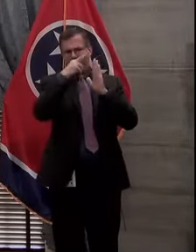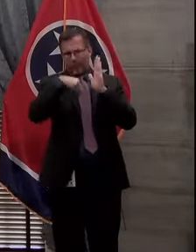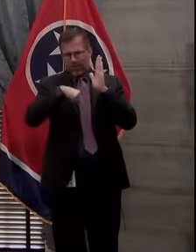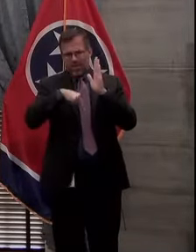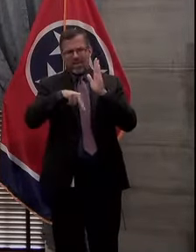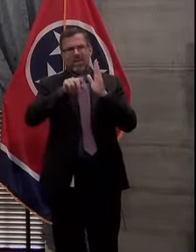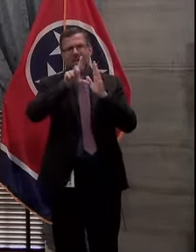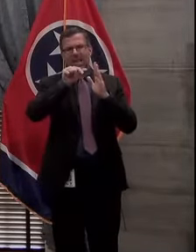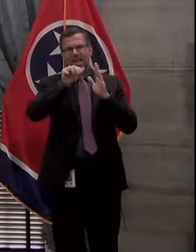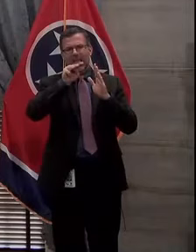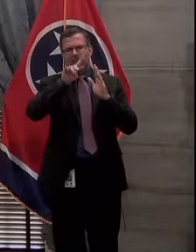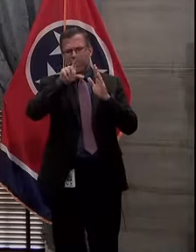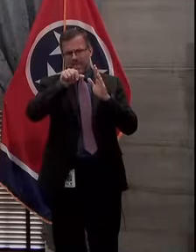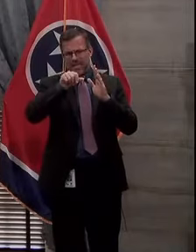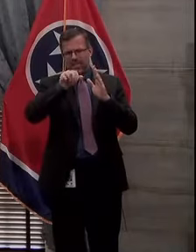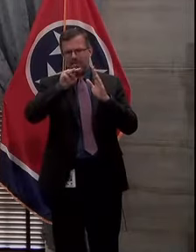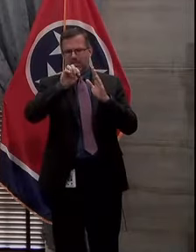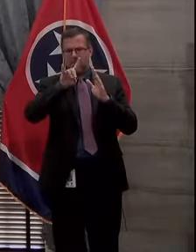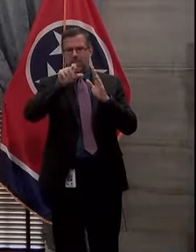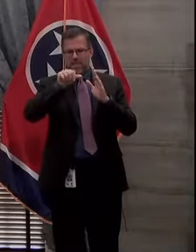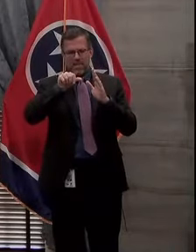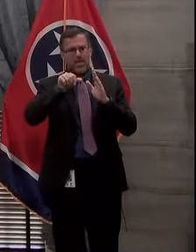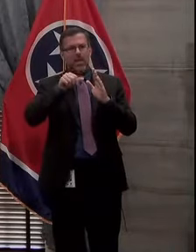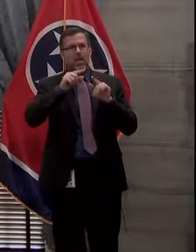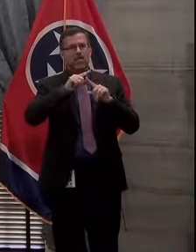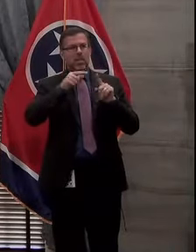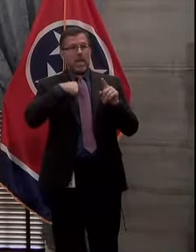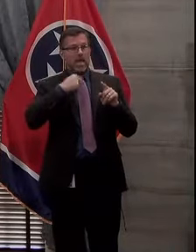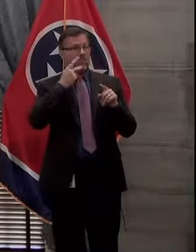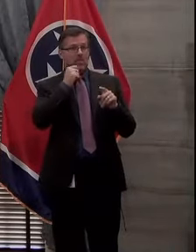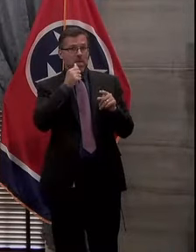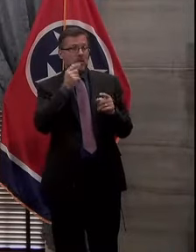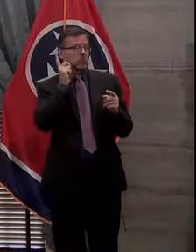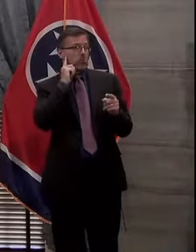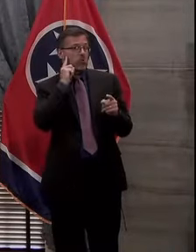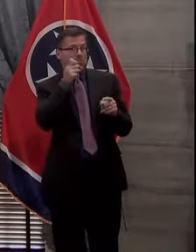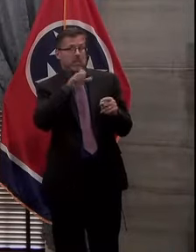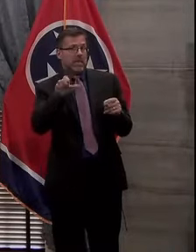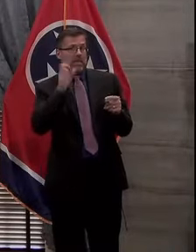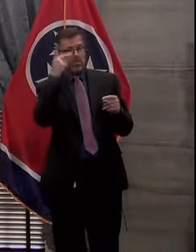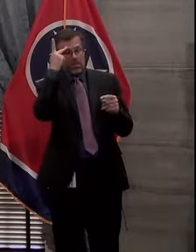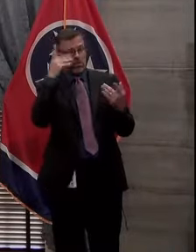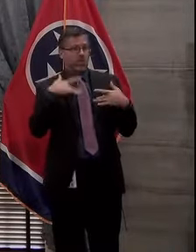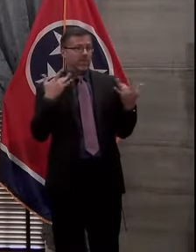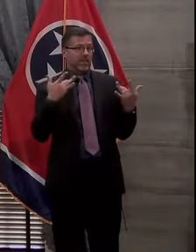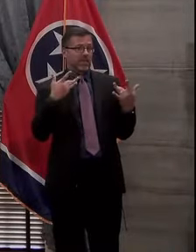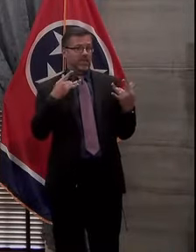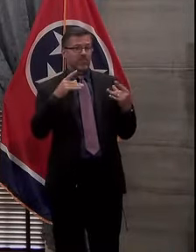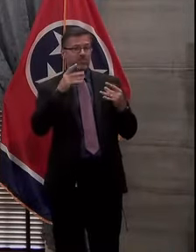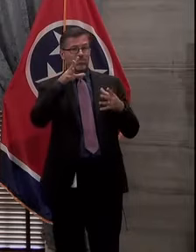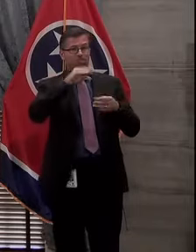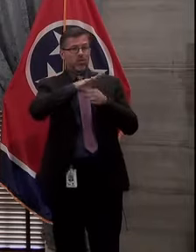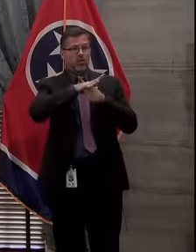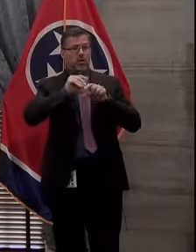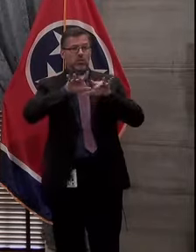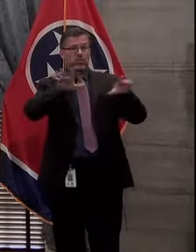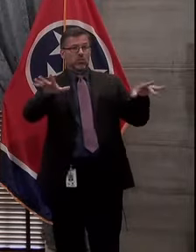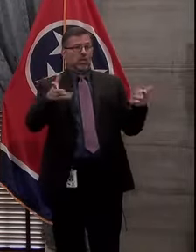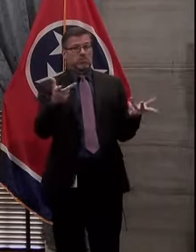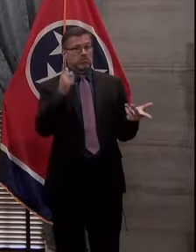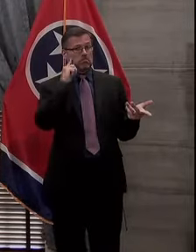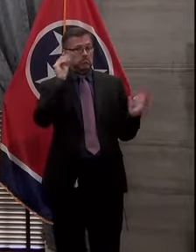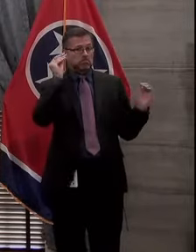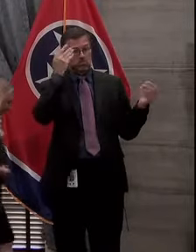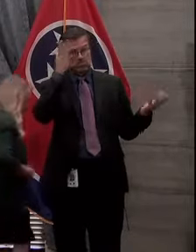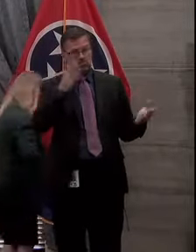media, but we have not tracked any, to my knowledge, from any of the events that have taken place in the last few months. Thank